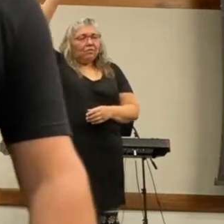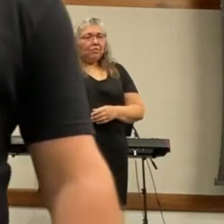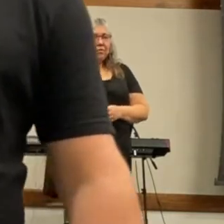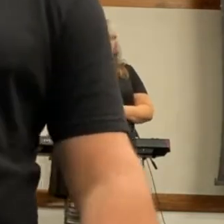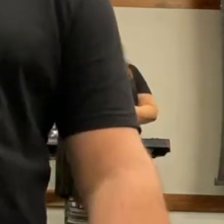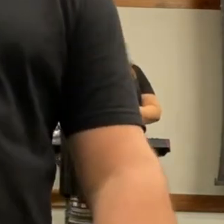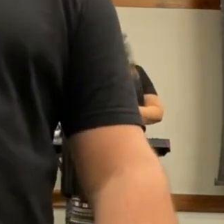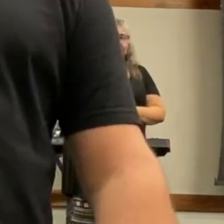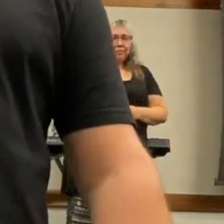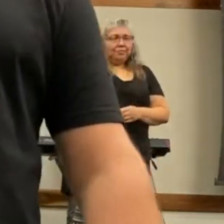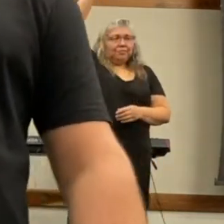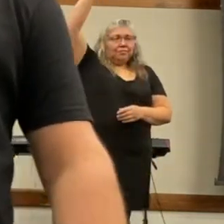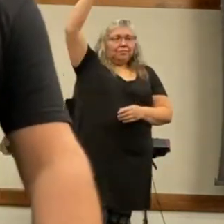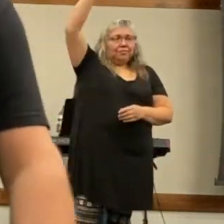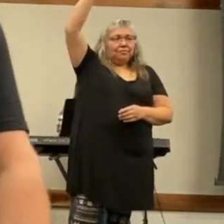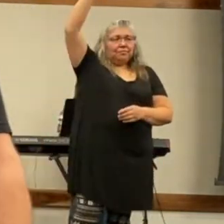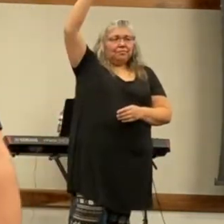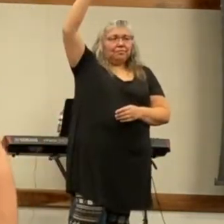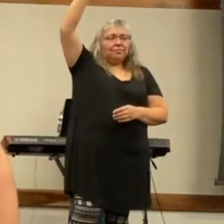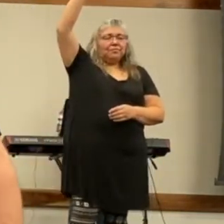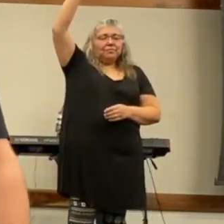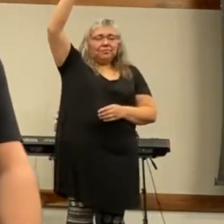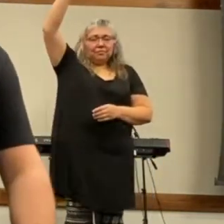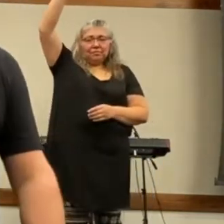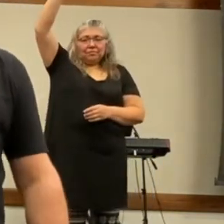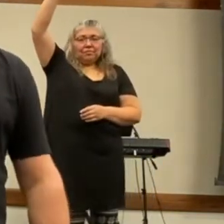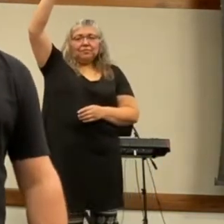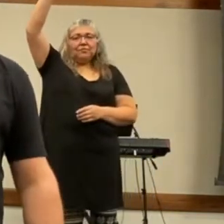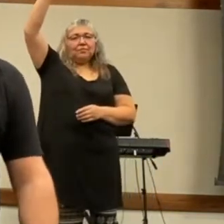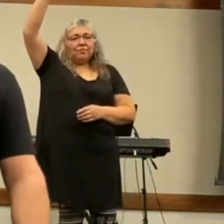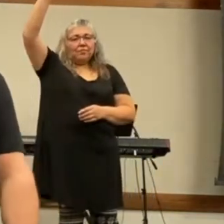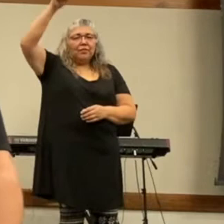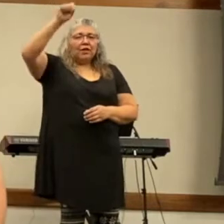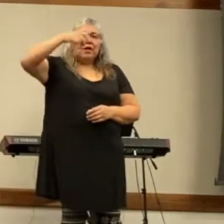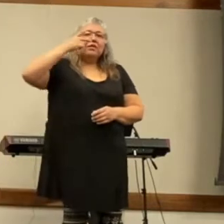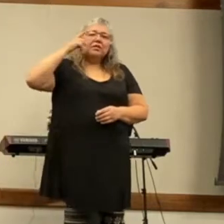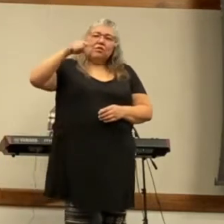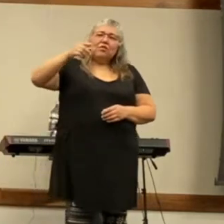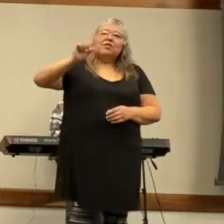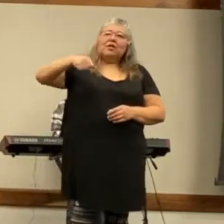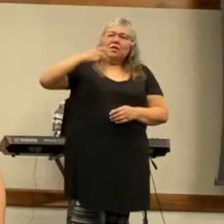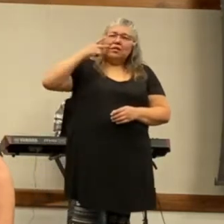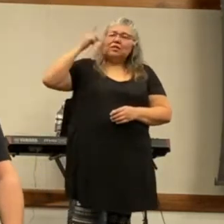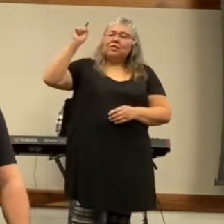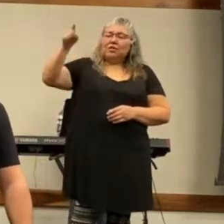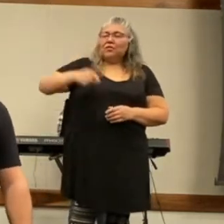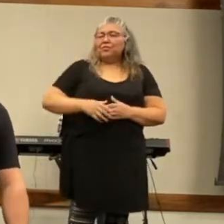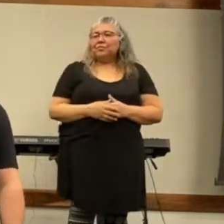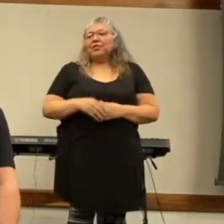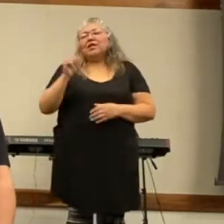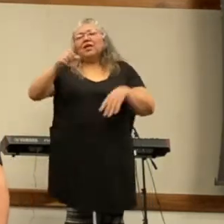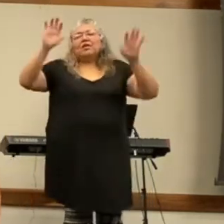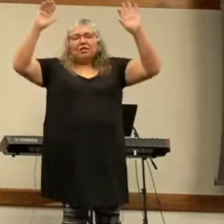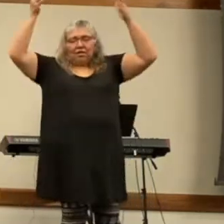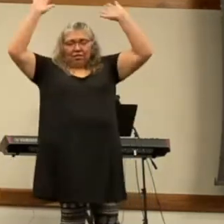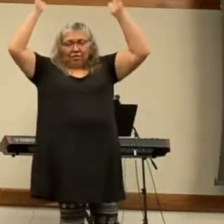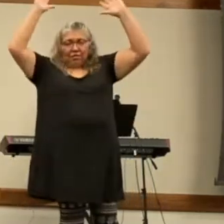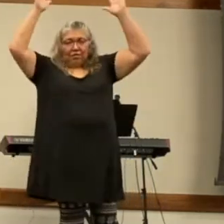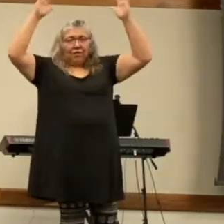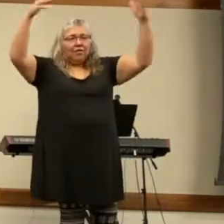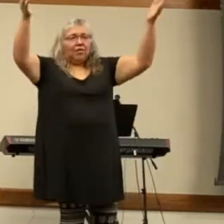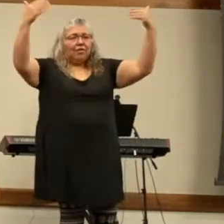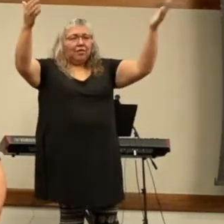your hand. Yep, I see you. Yep, I see you. Yep. Hallelujah.